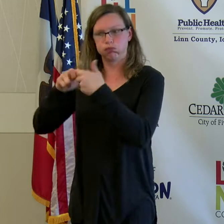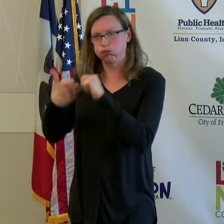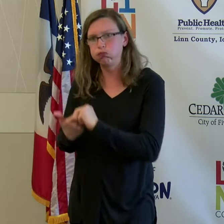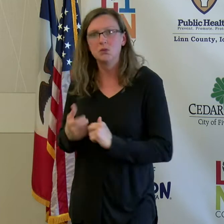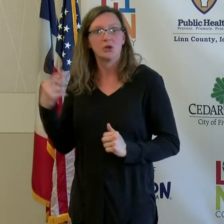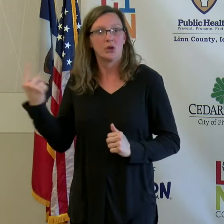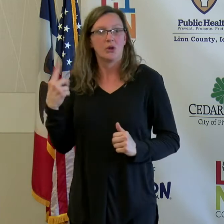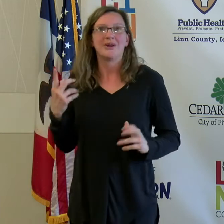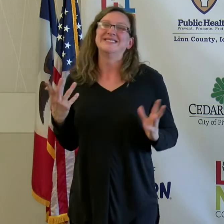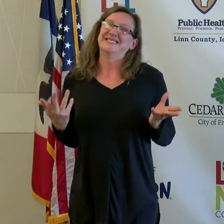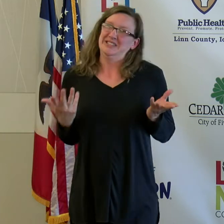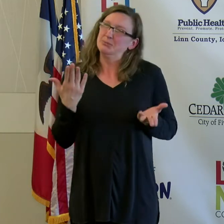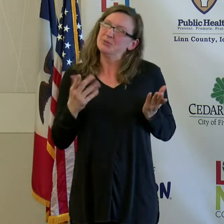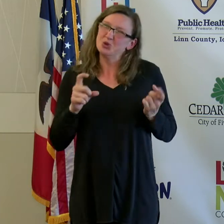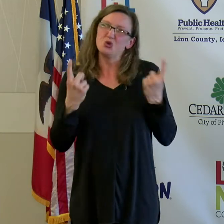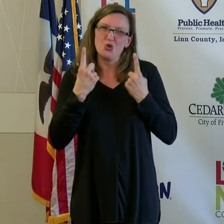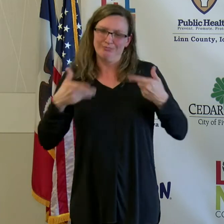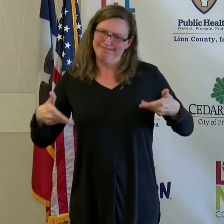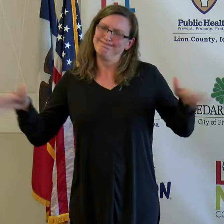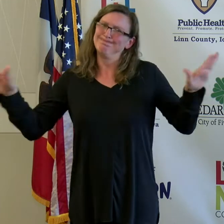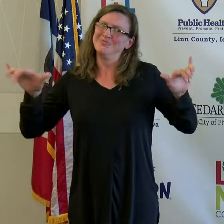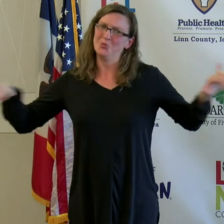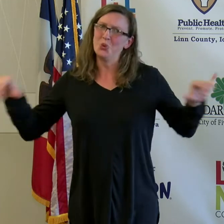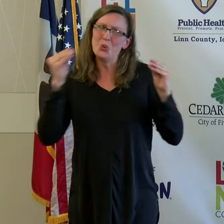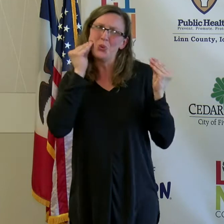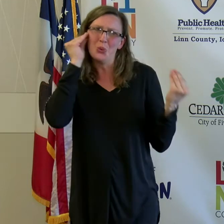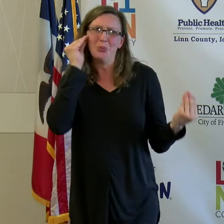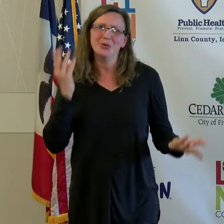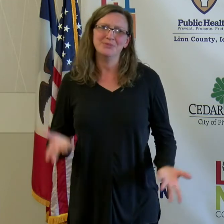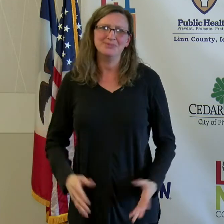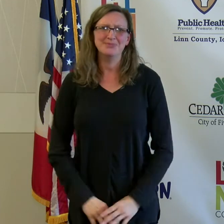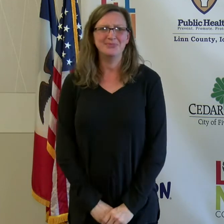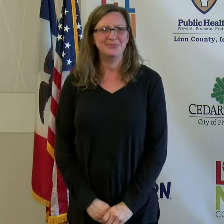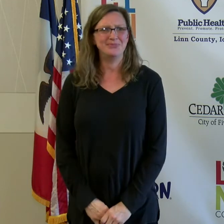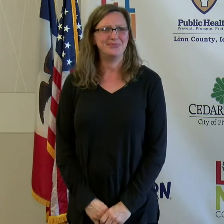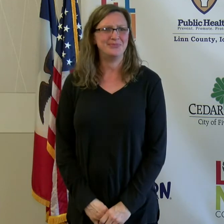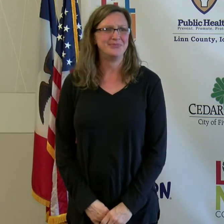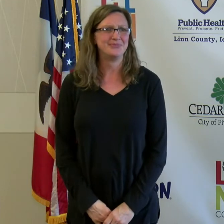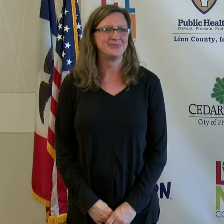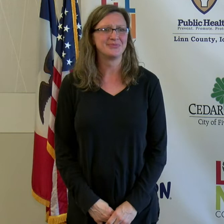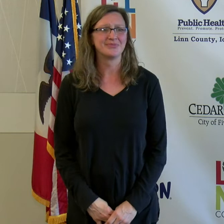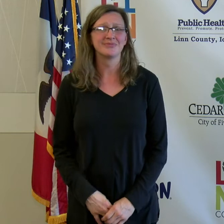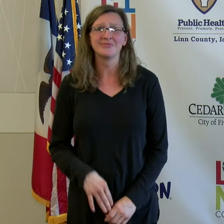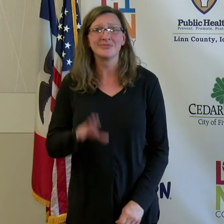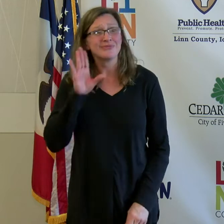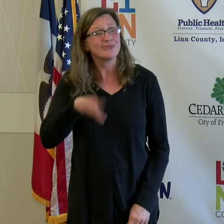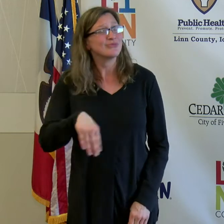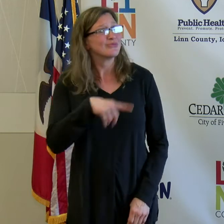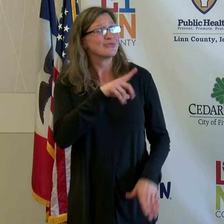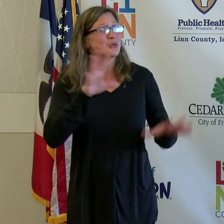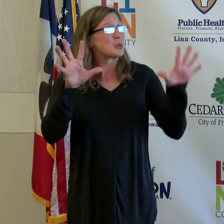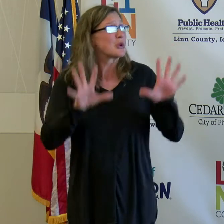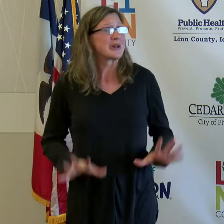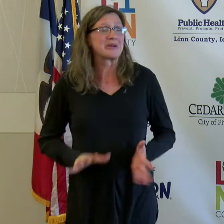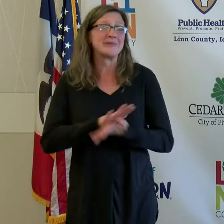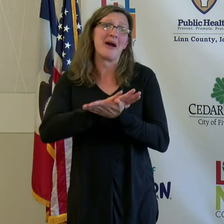As it's been stated earlier today, the weather is much nicer than what it was before, and more Iowans and Linn County residents